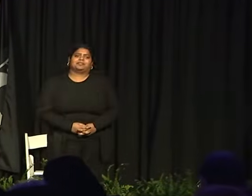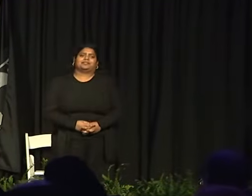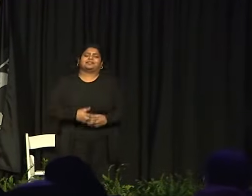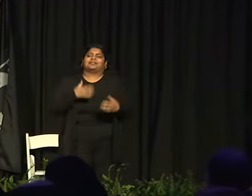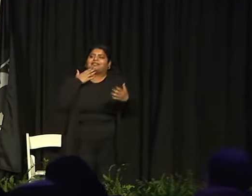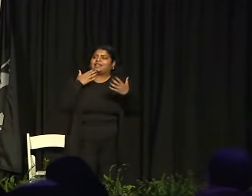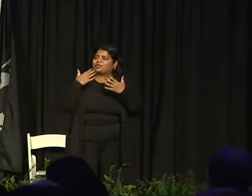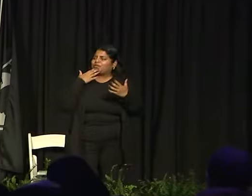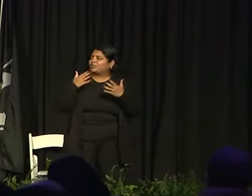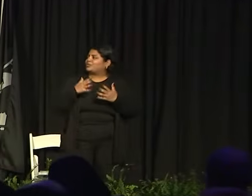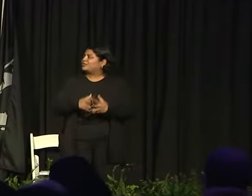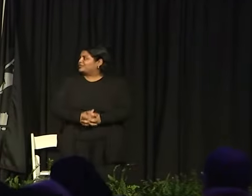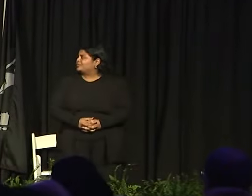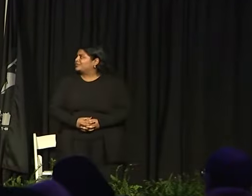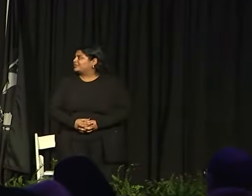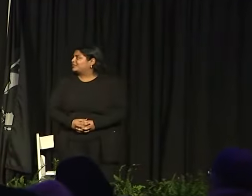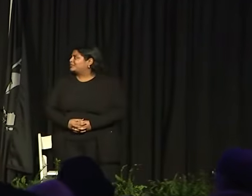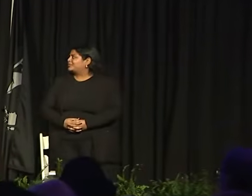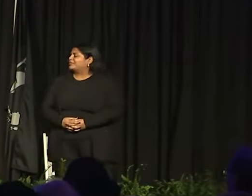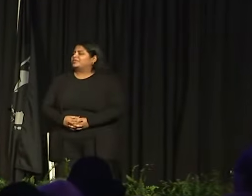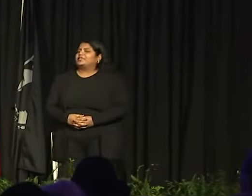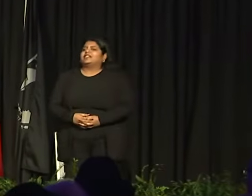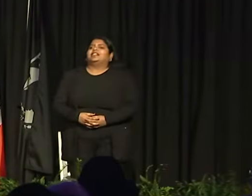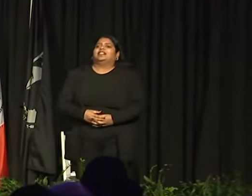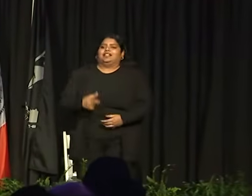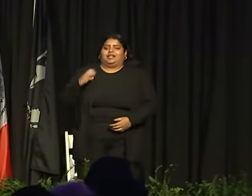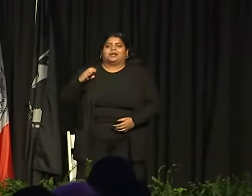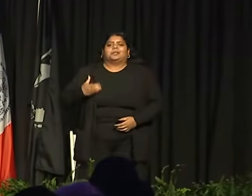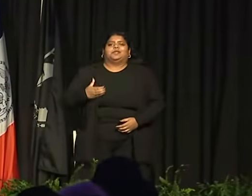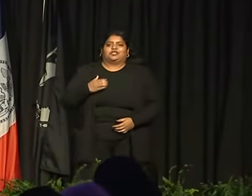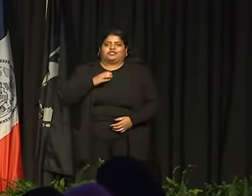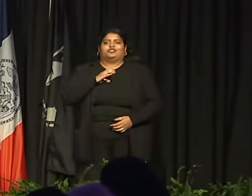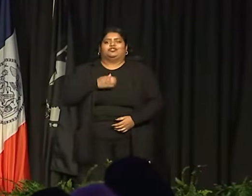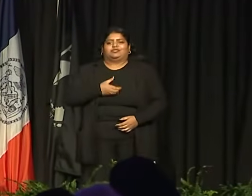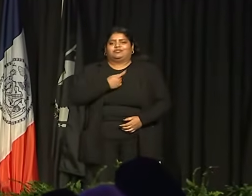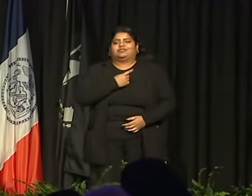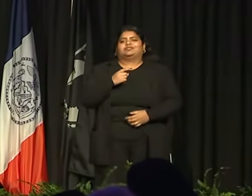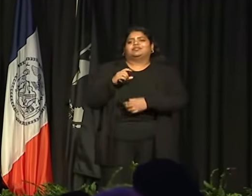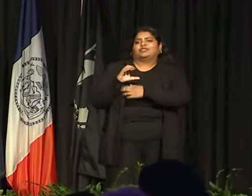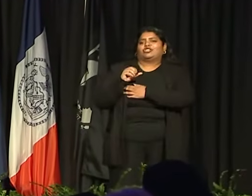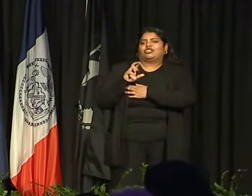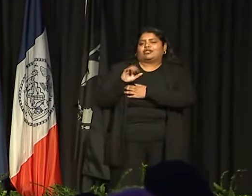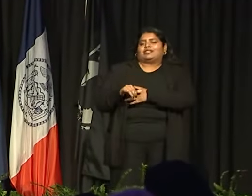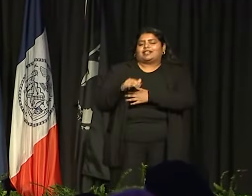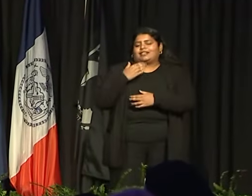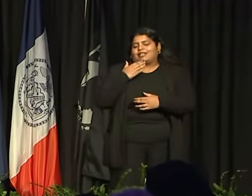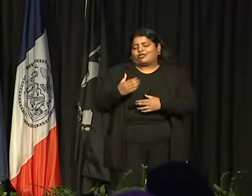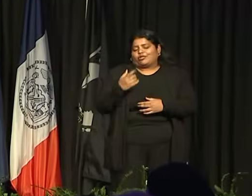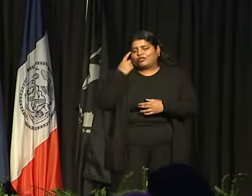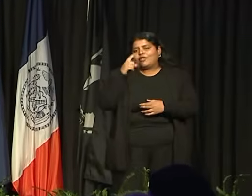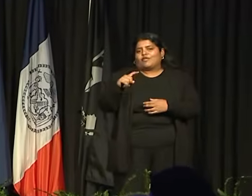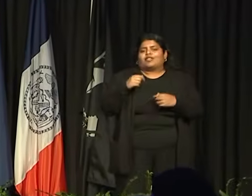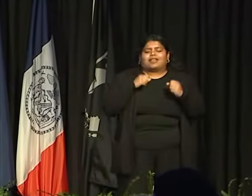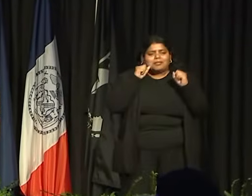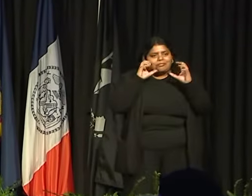Thank you, Commissioner Curry, for that very gracious